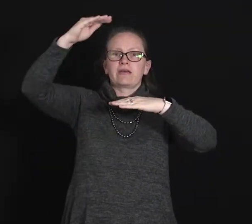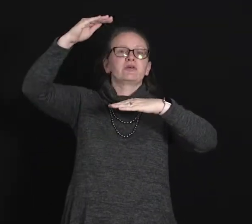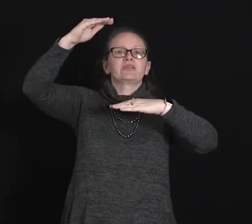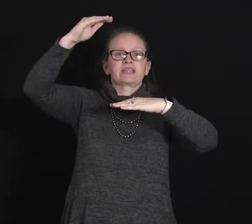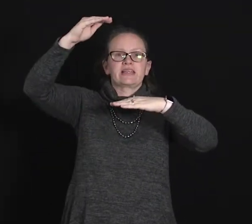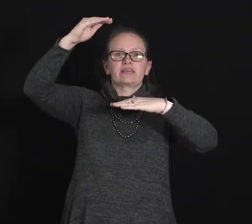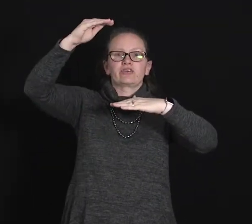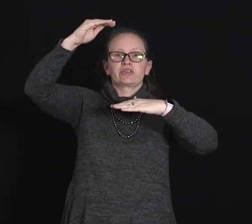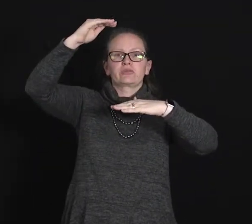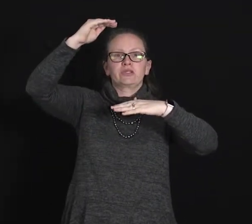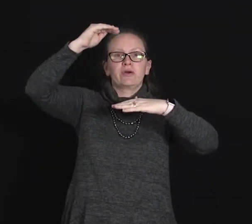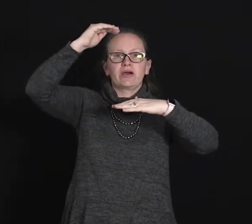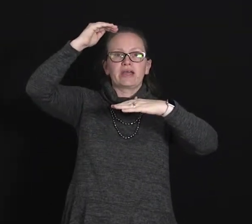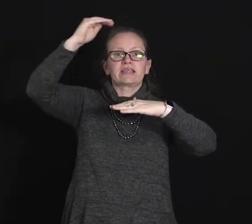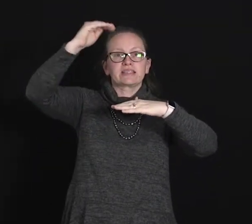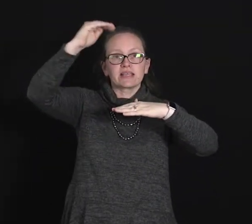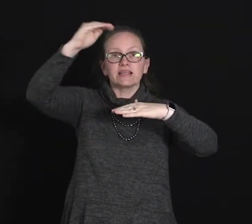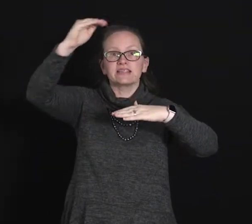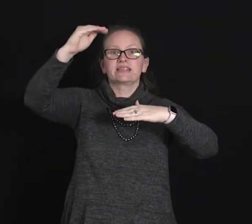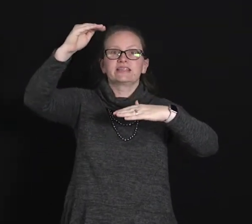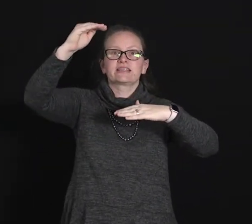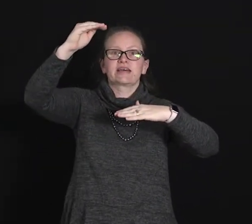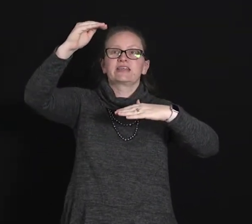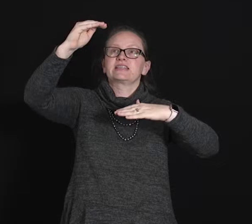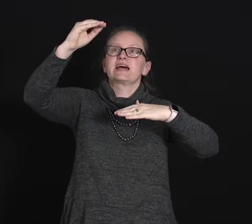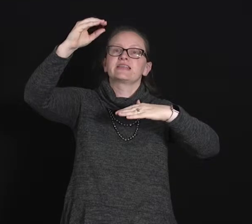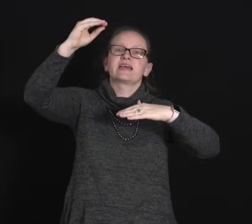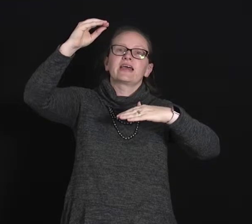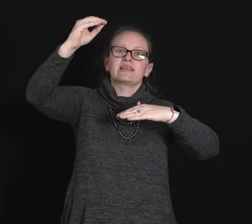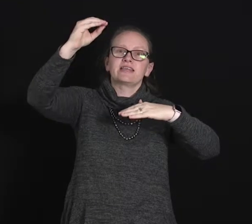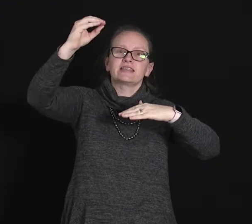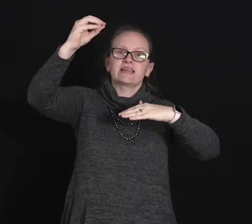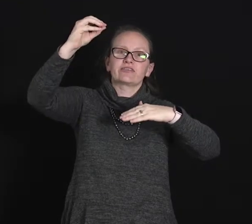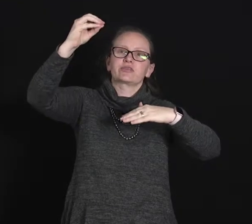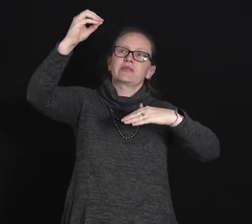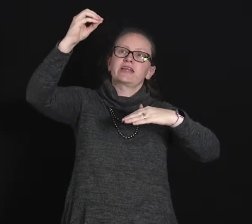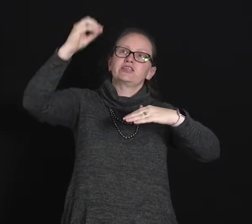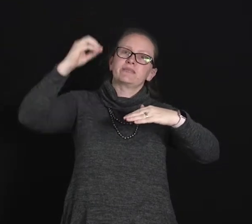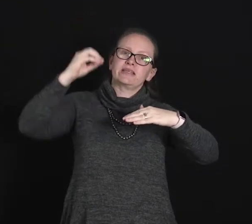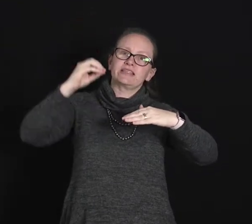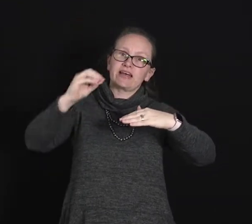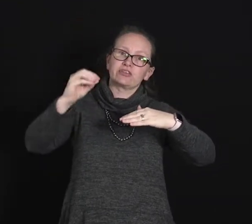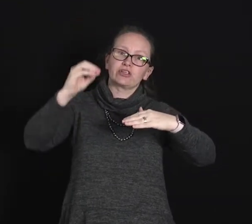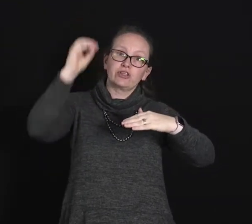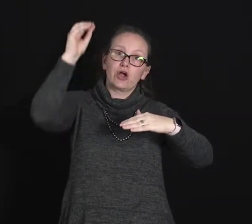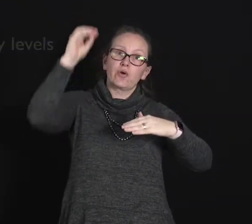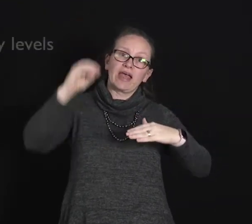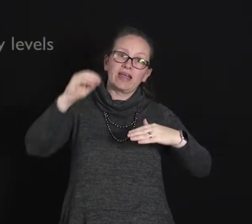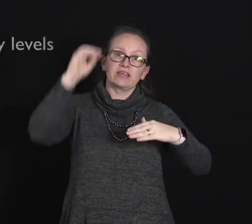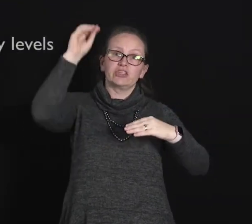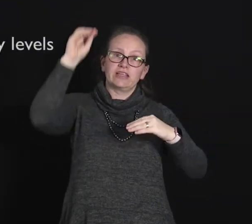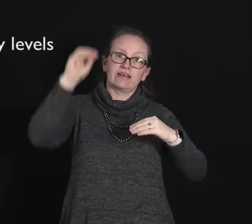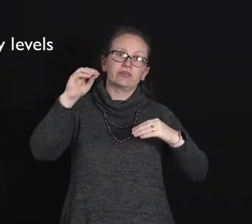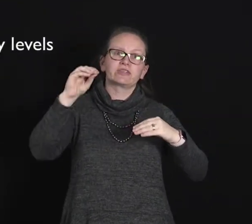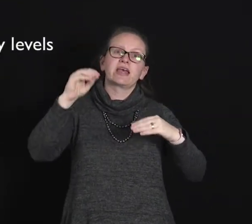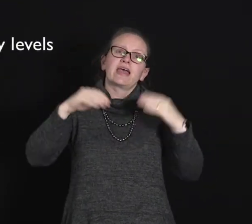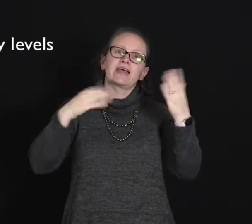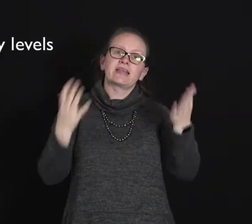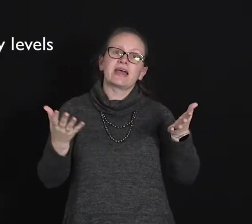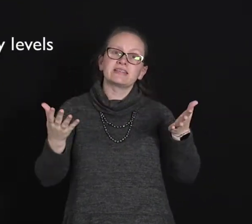was electrons which were excited inside these lights, and these electrons were then jumping down to lower energy levels. And as they